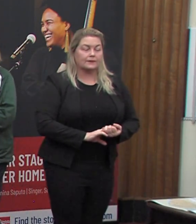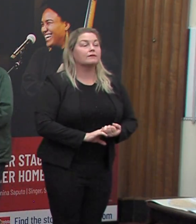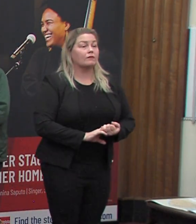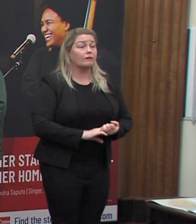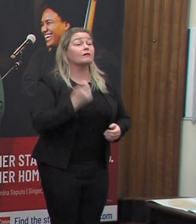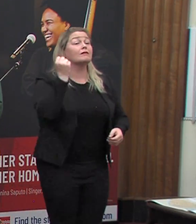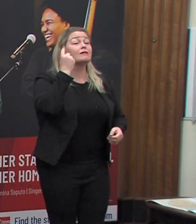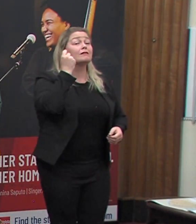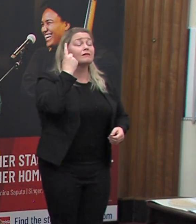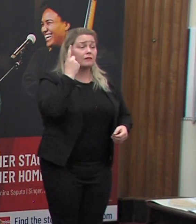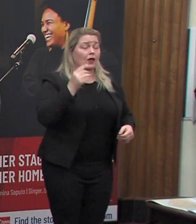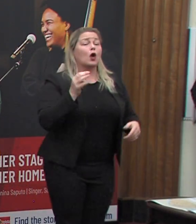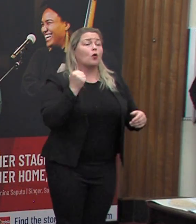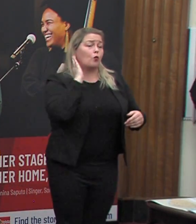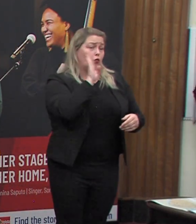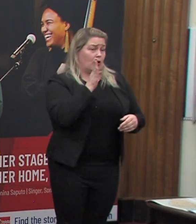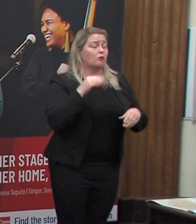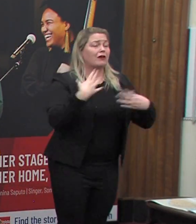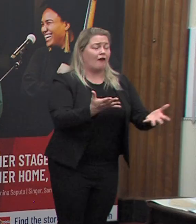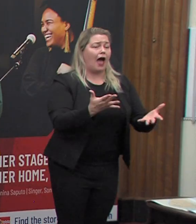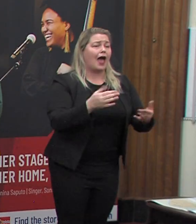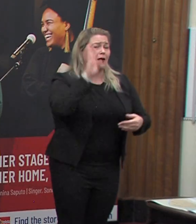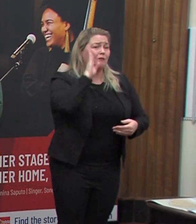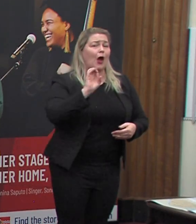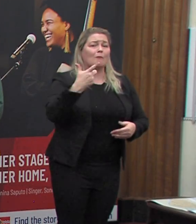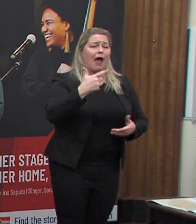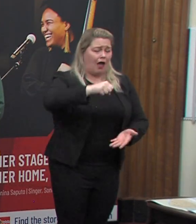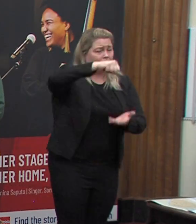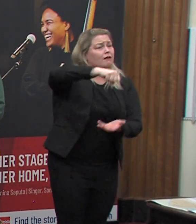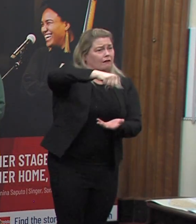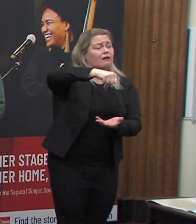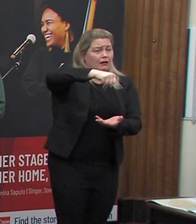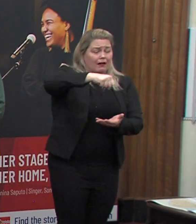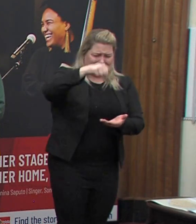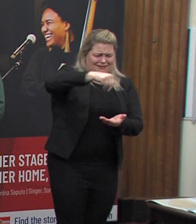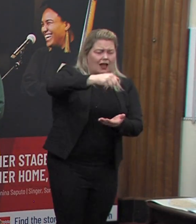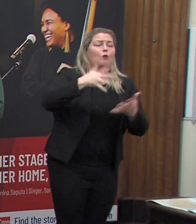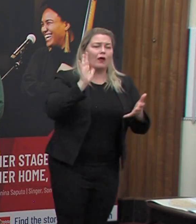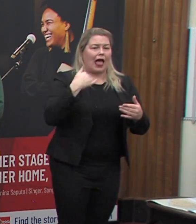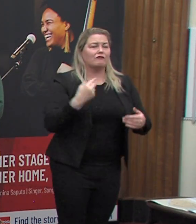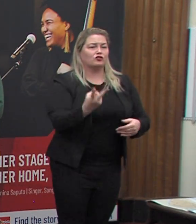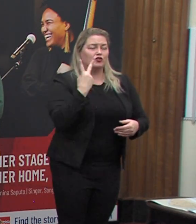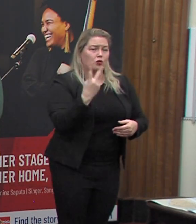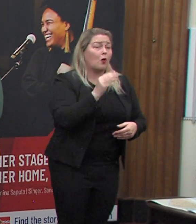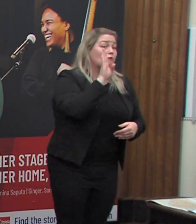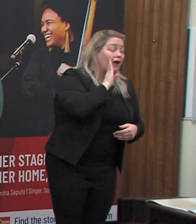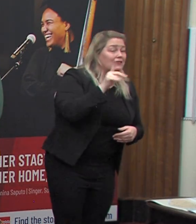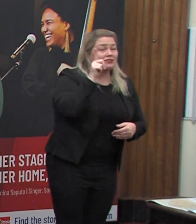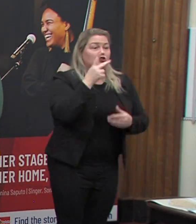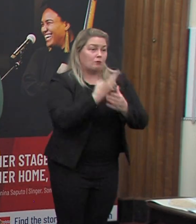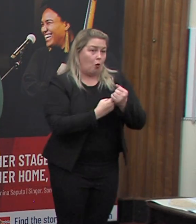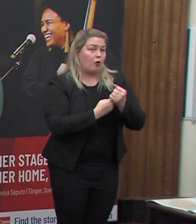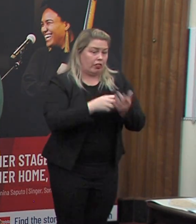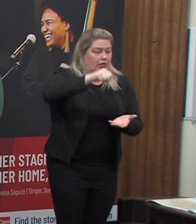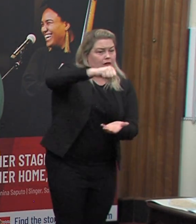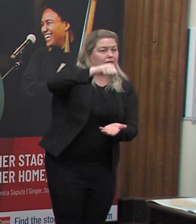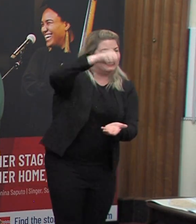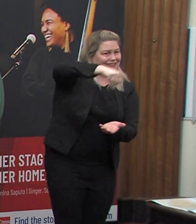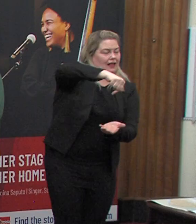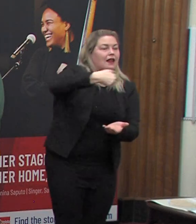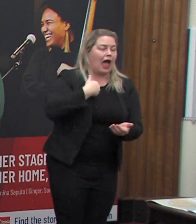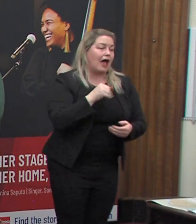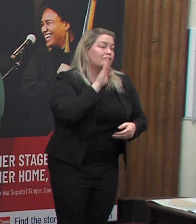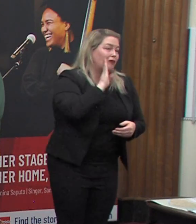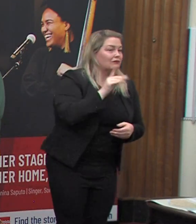And they will be serving a sack lunch, and in that sack will contain breakfast and lunch. By the way, this map, it